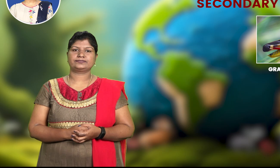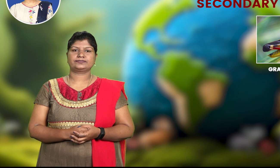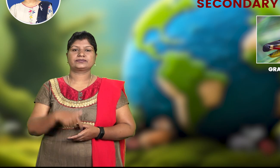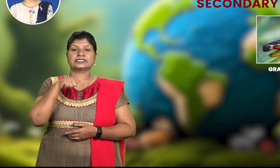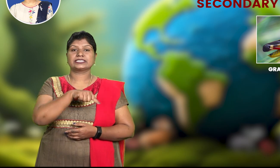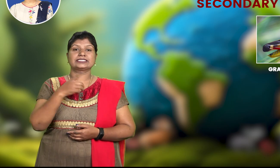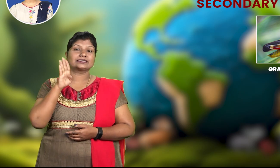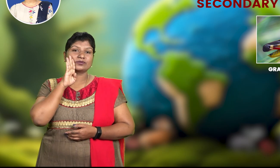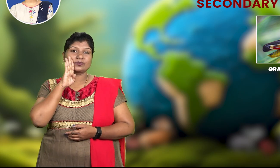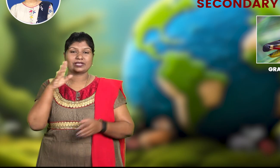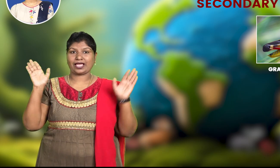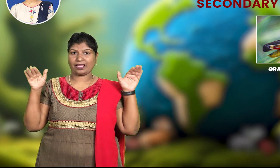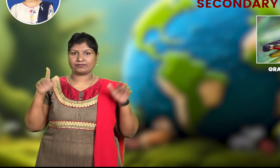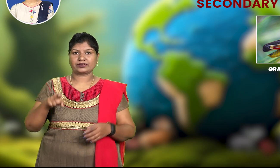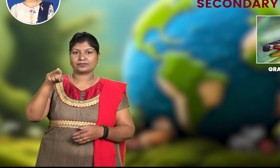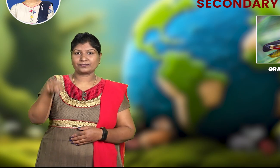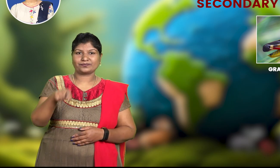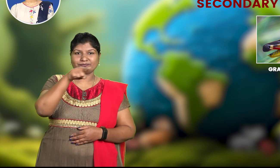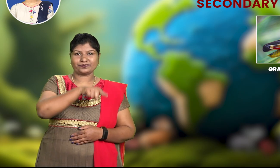The grasshoppers